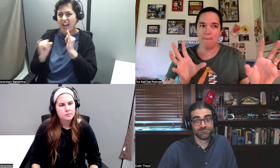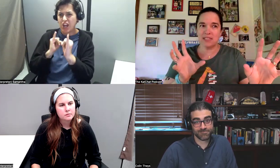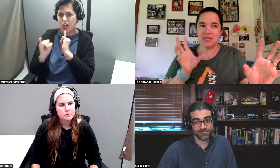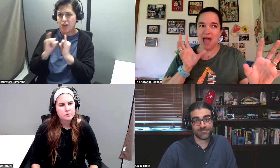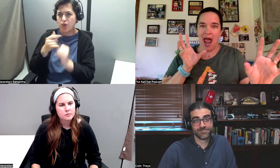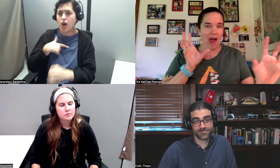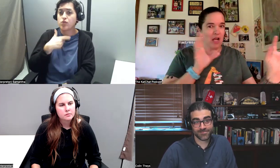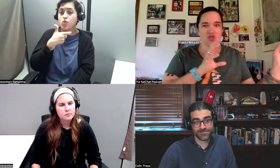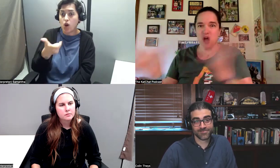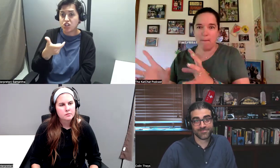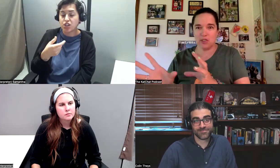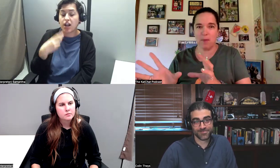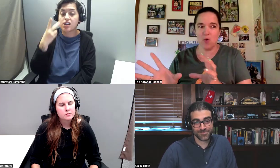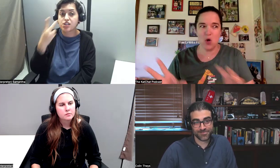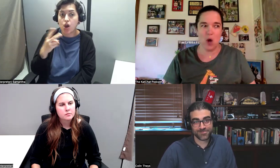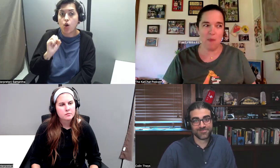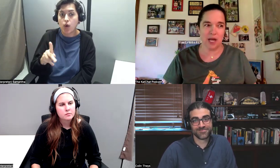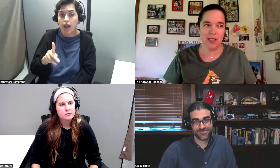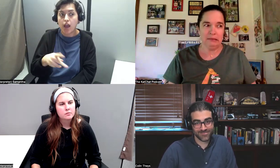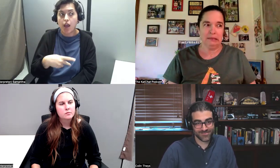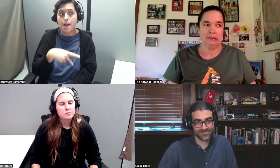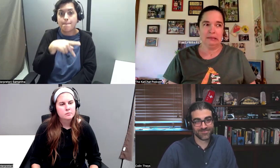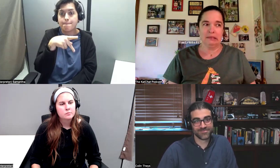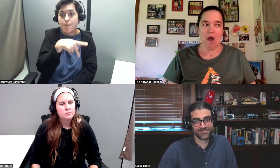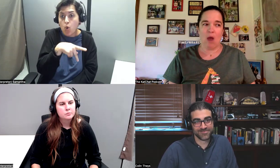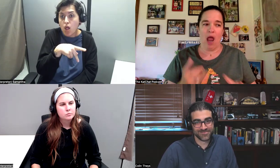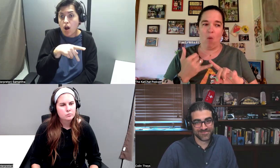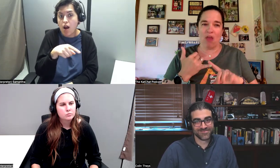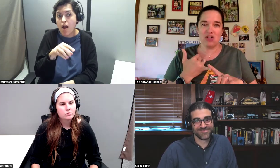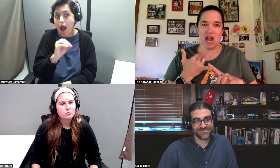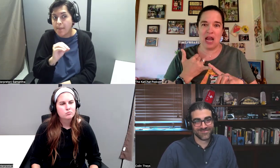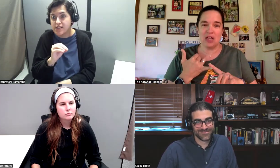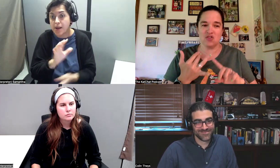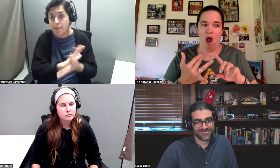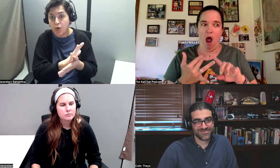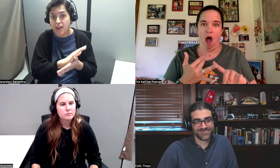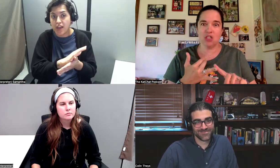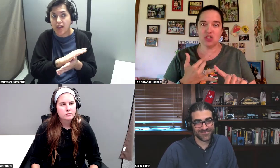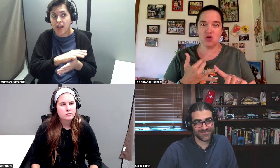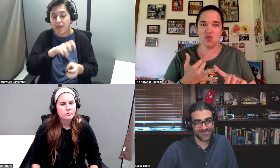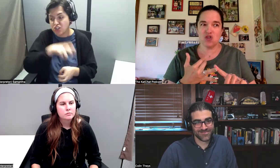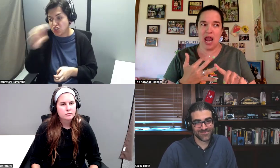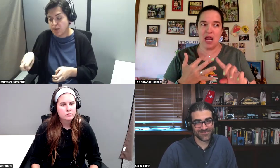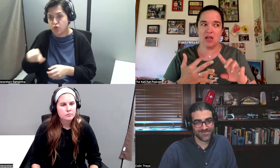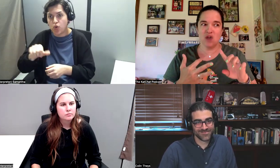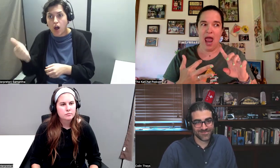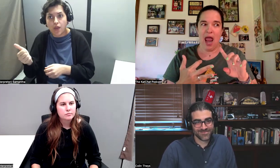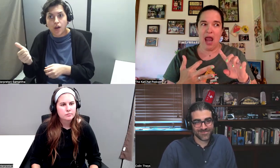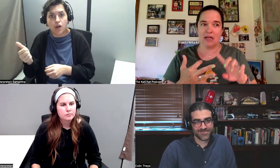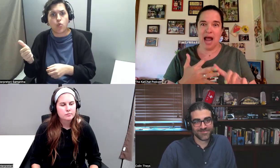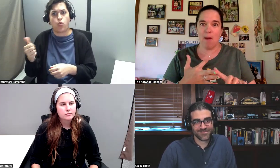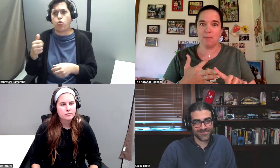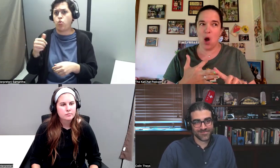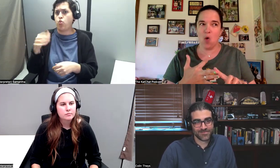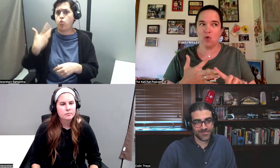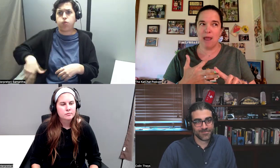polar opposites and then jumped to Peru. I was like, okay, weather change, altitude change,